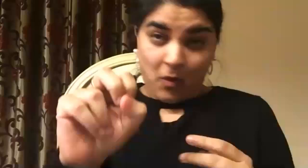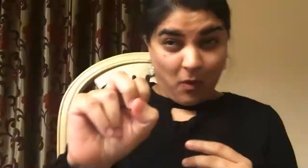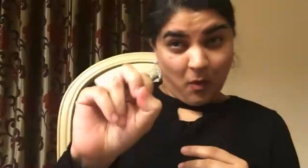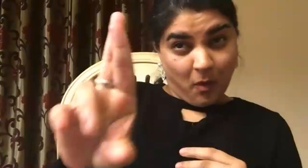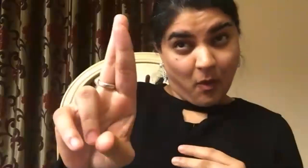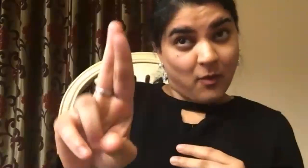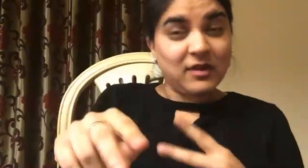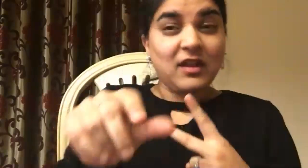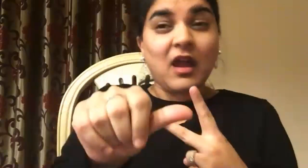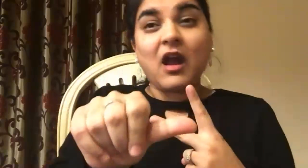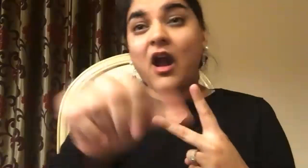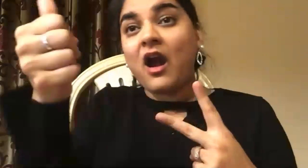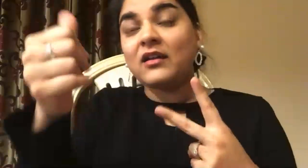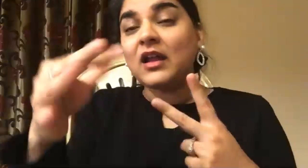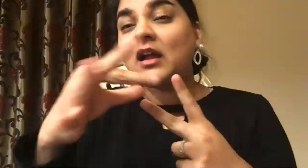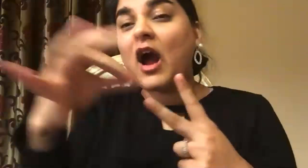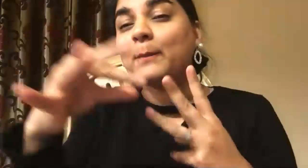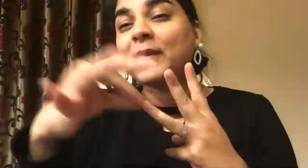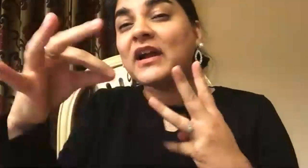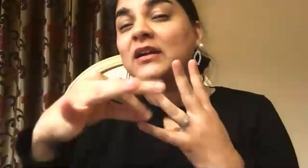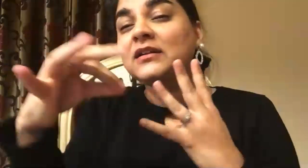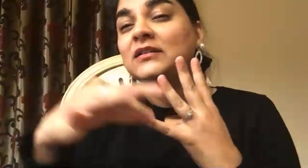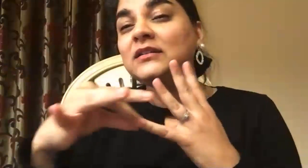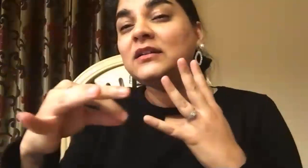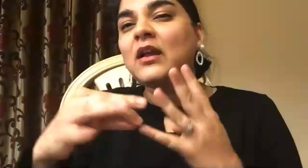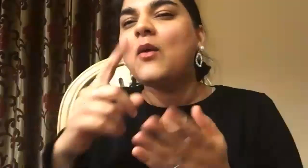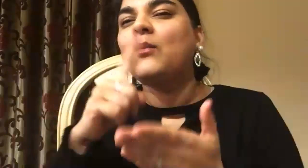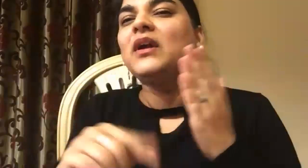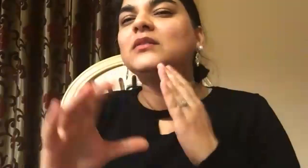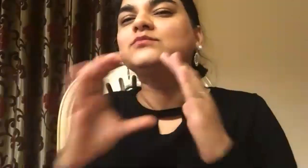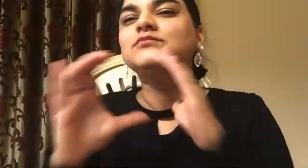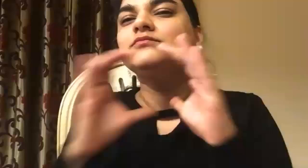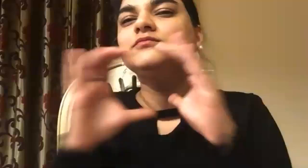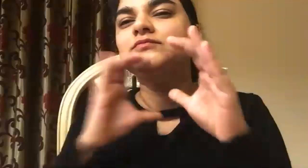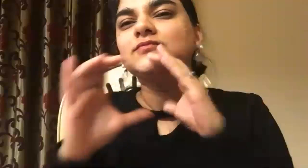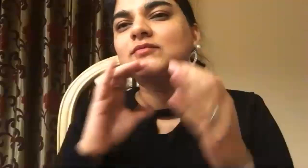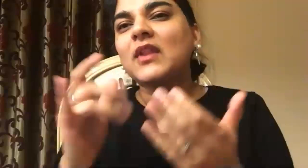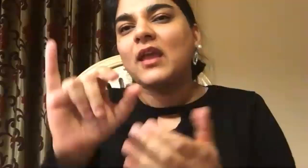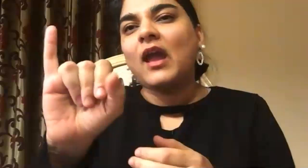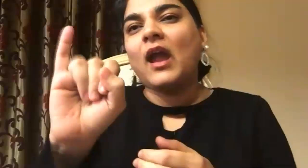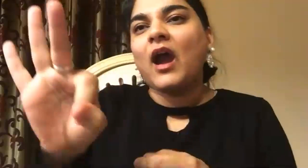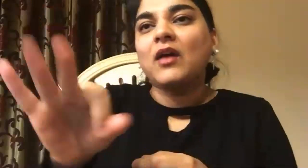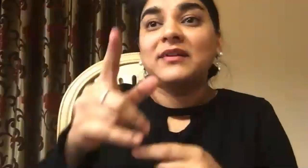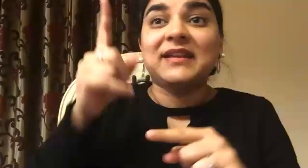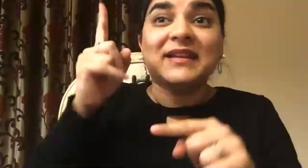a quiet place? That or try and find another option as a means of